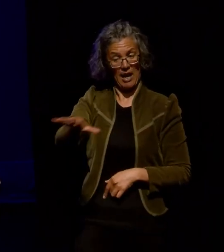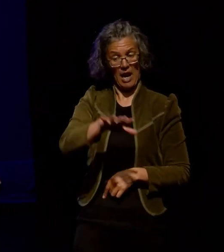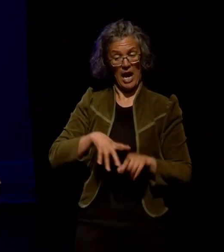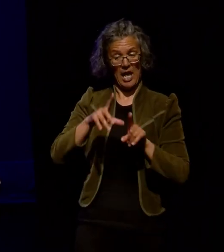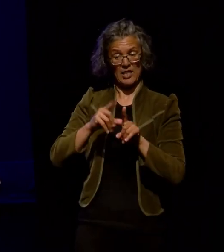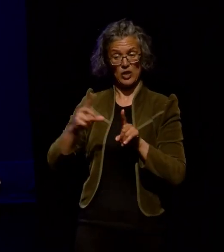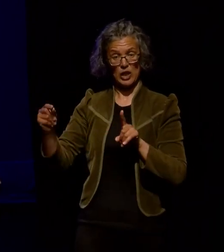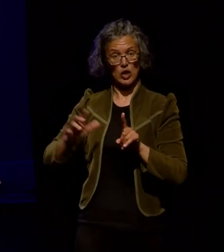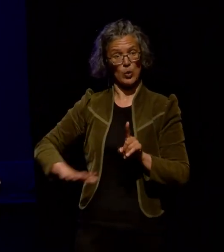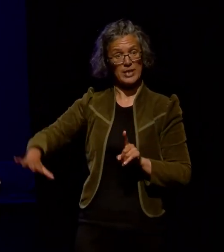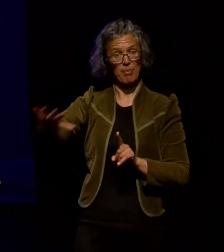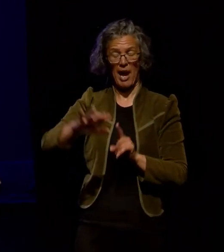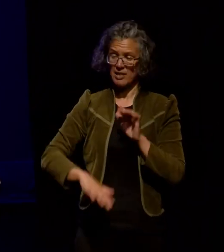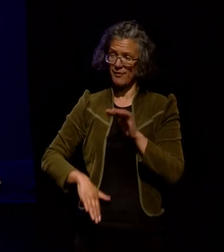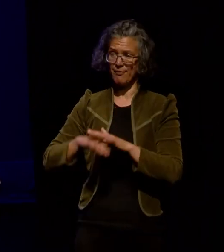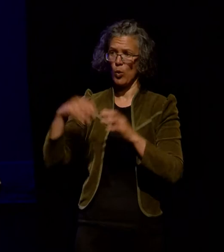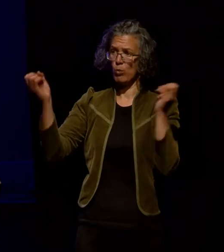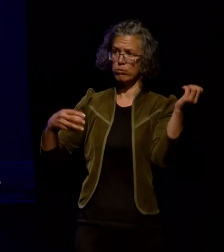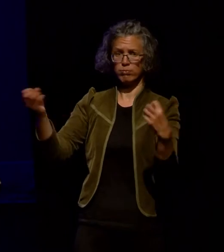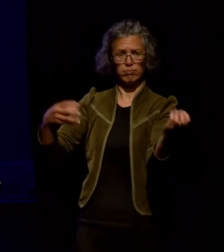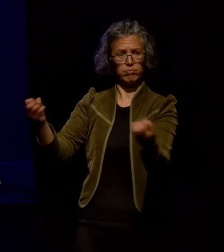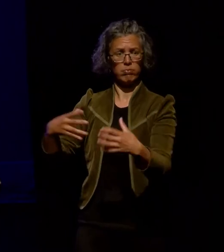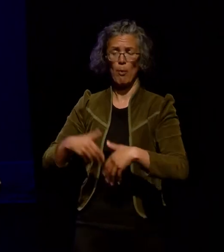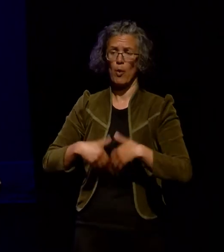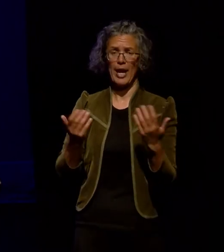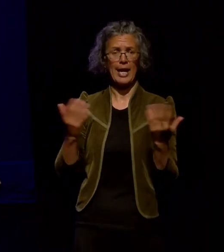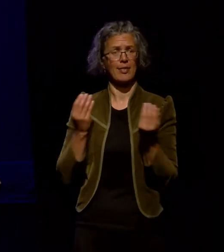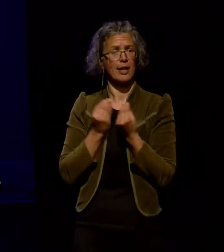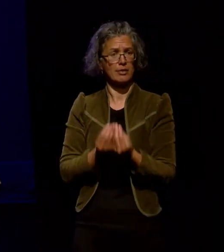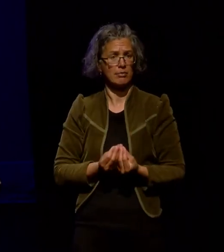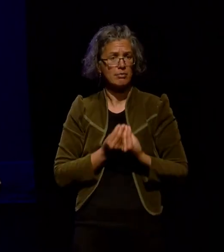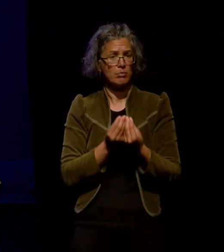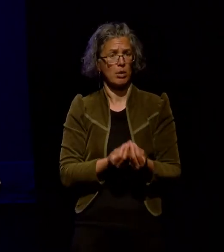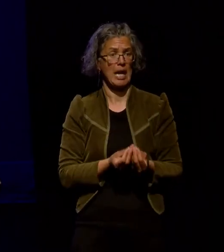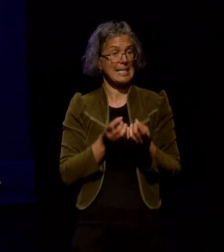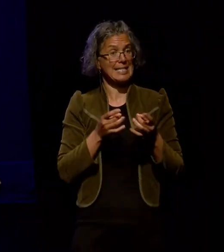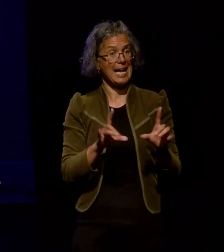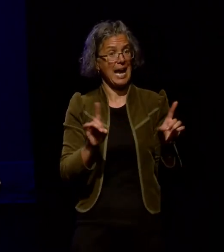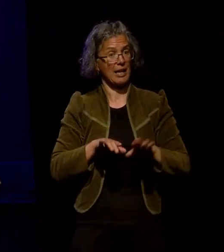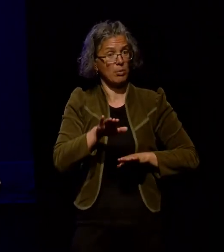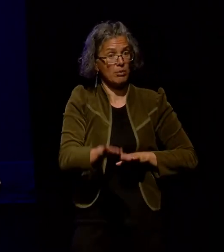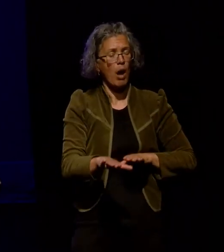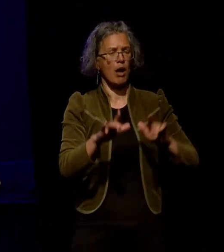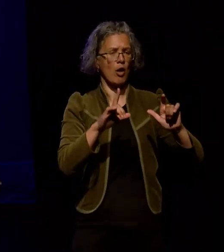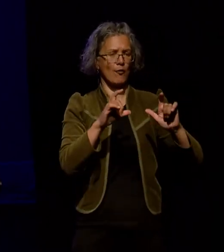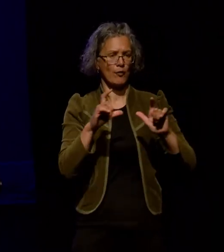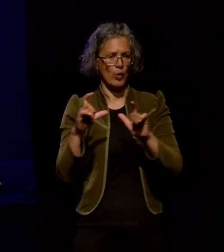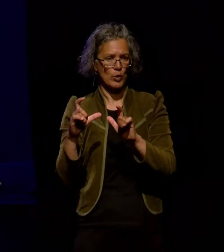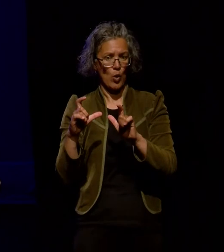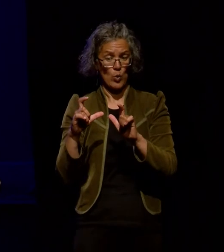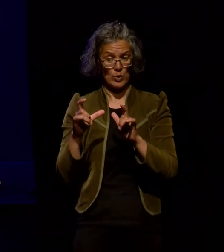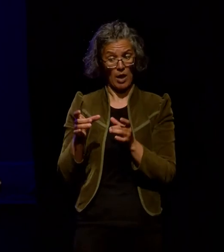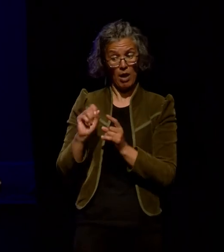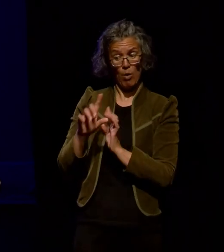to connect diverse and dispersed people with their taonga, starting with photographic collections. The project is in the process of being